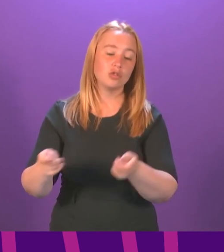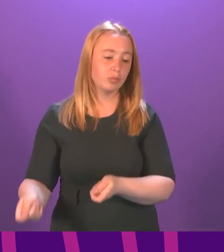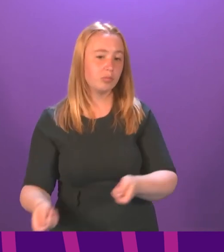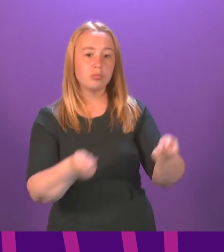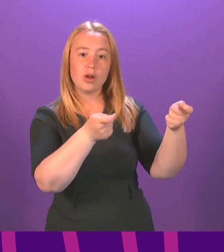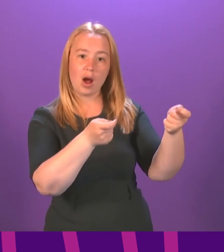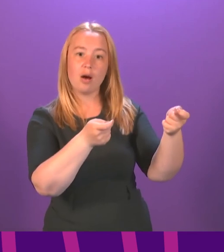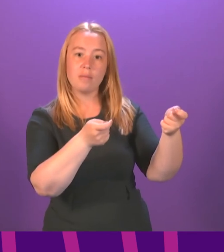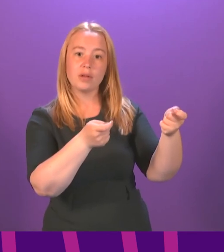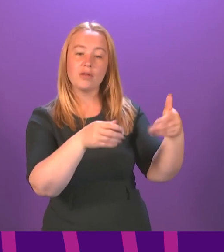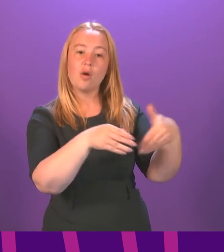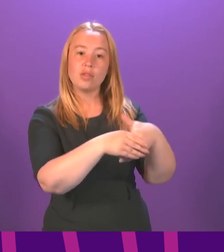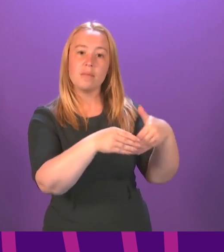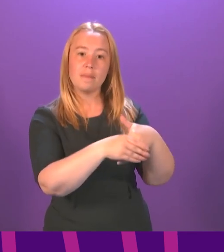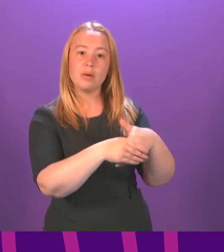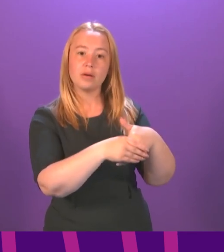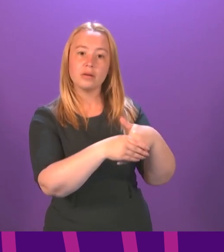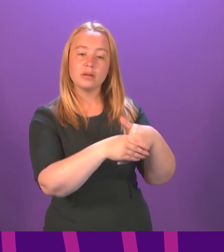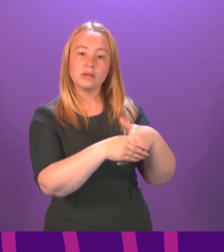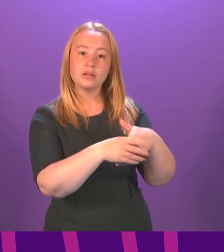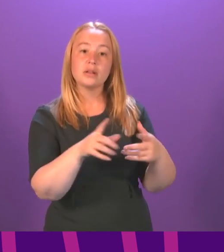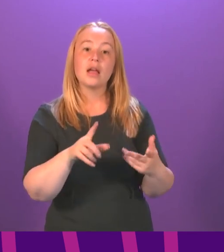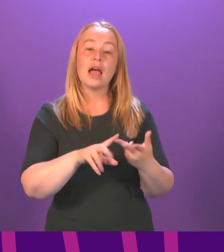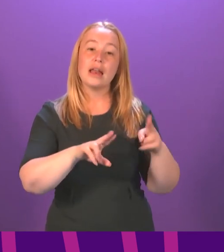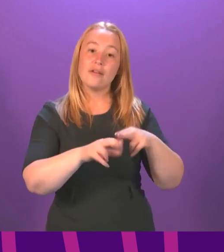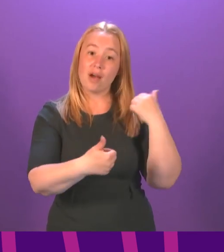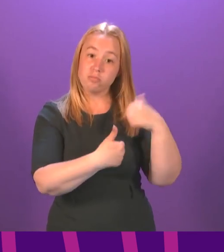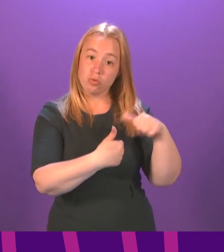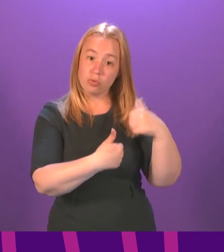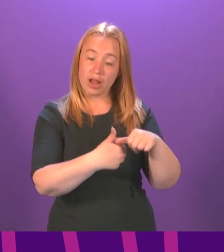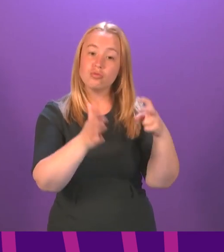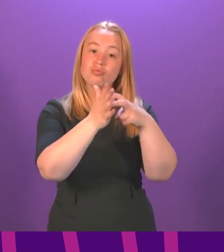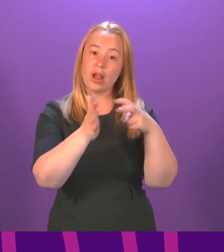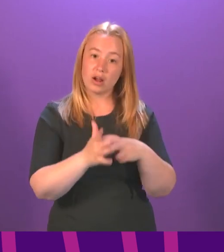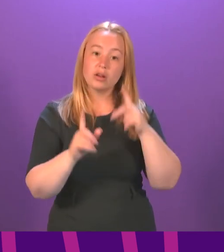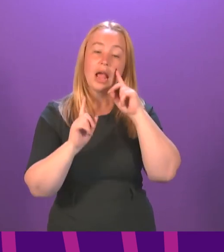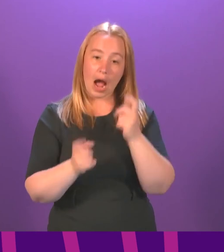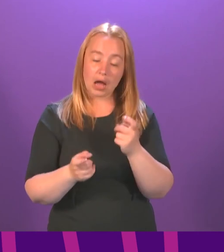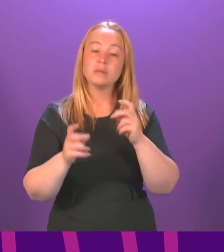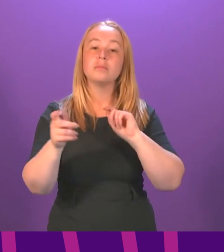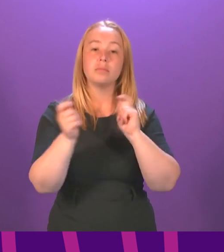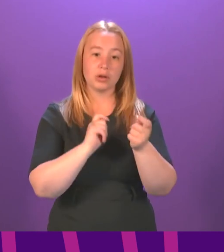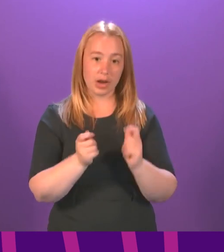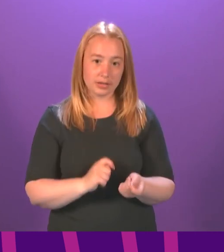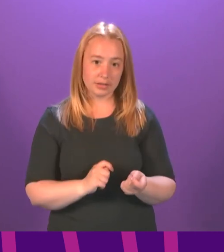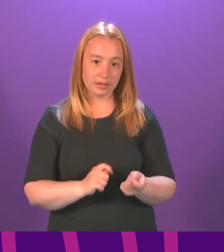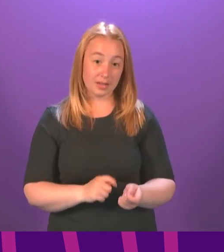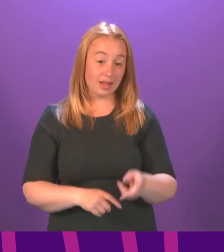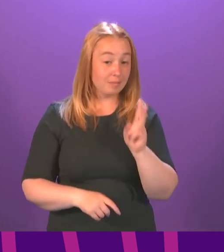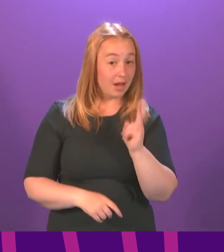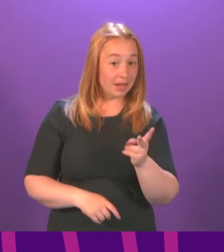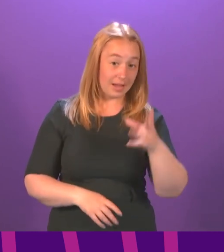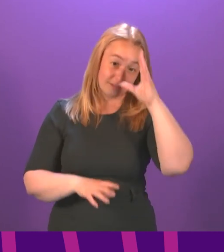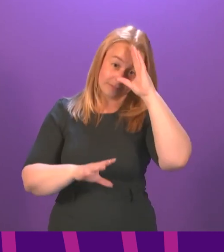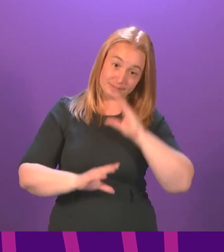attention of the member concerned and, if appropriate, for the record to be corrected. I would take this opportunity to remind members